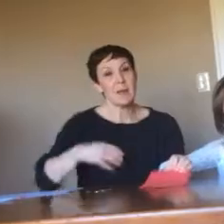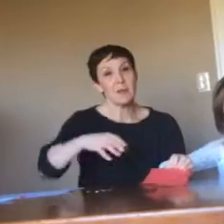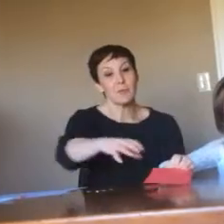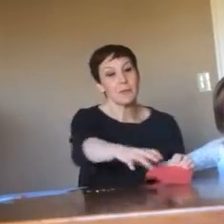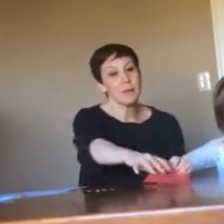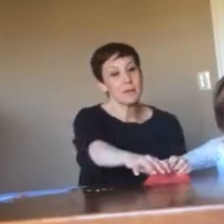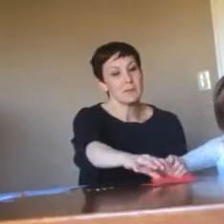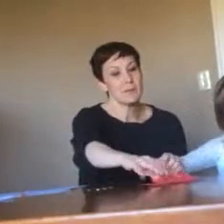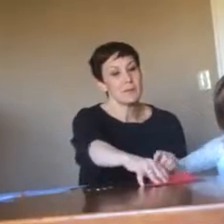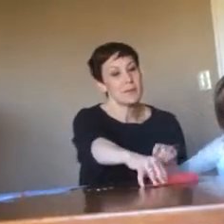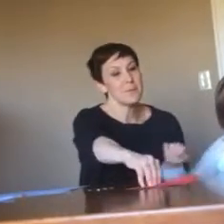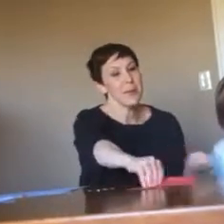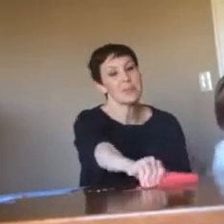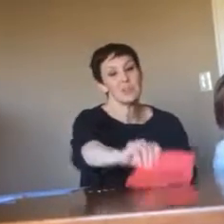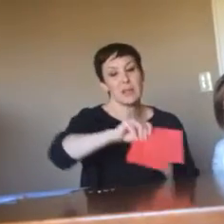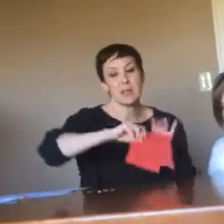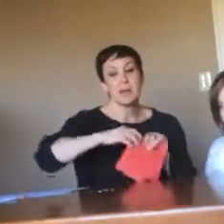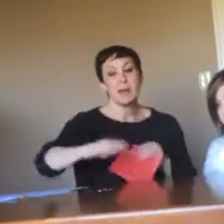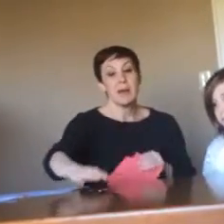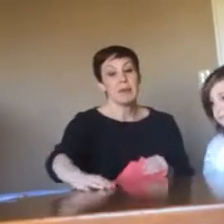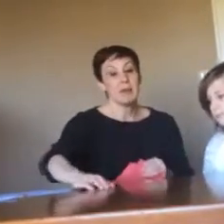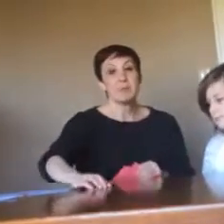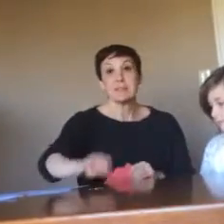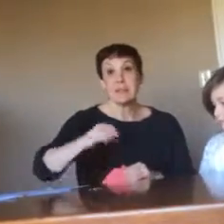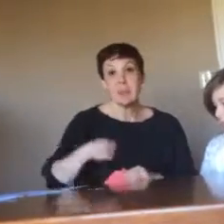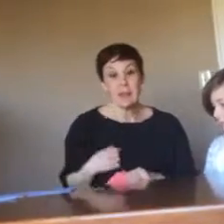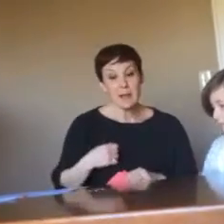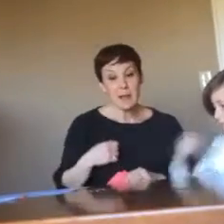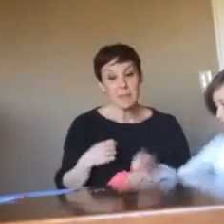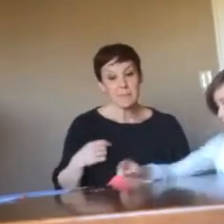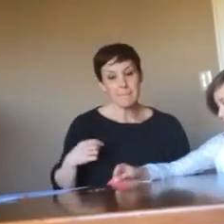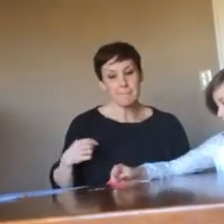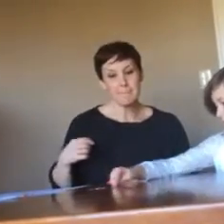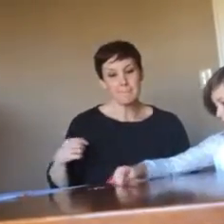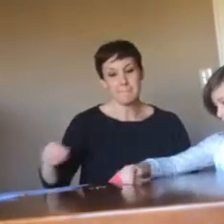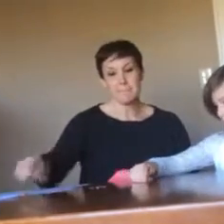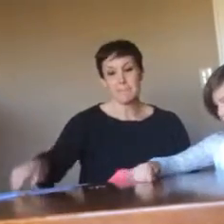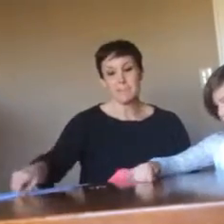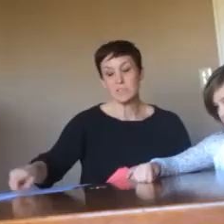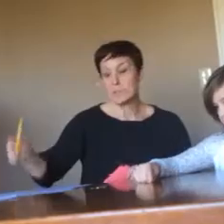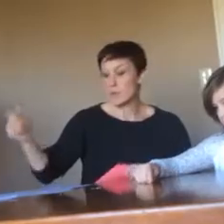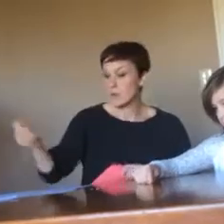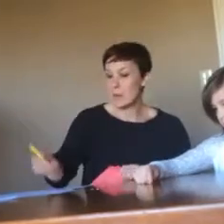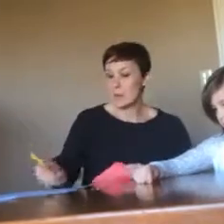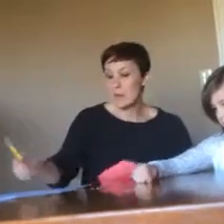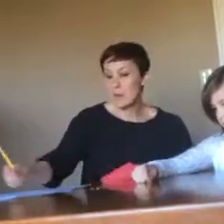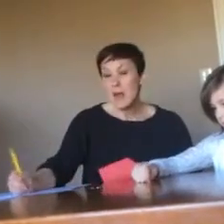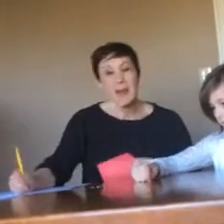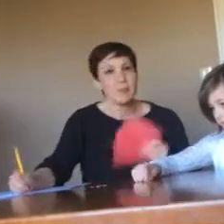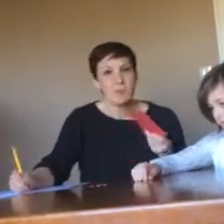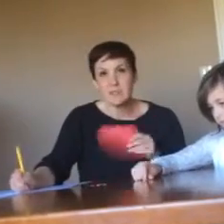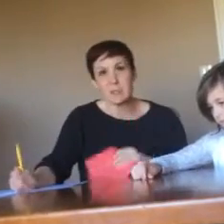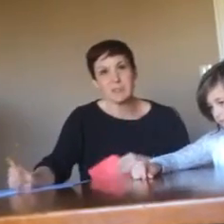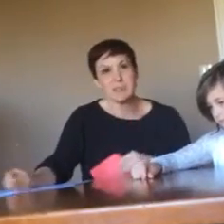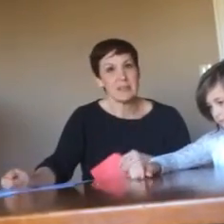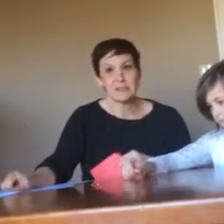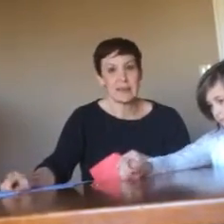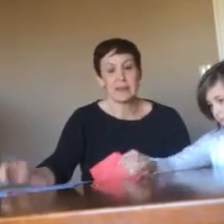Red, great matching. And then I'm going to say penny on. Just putting her penny on. And of course I'm going to take data